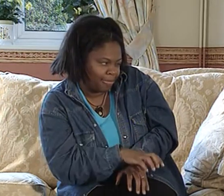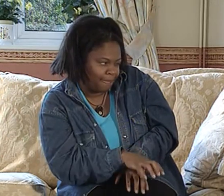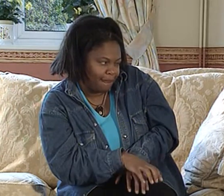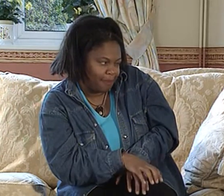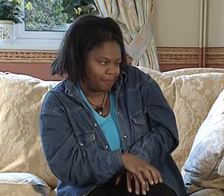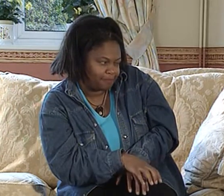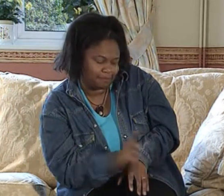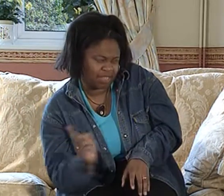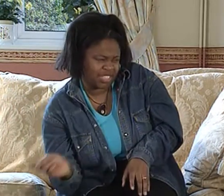tail.